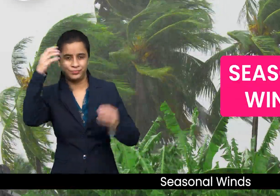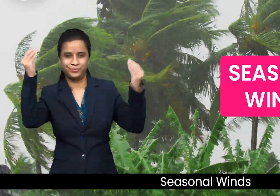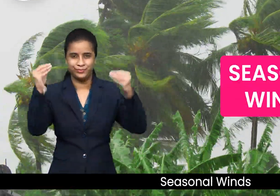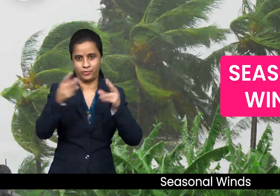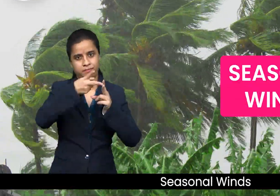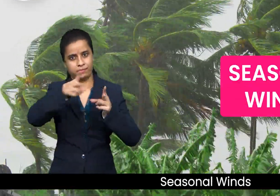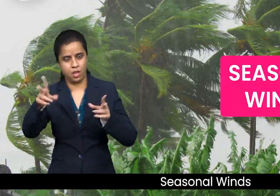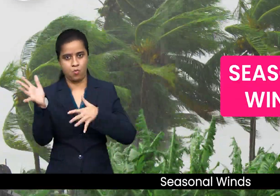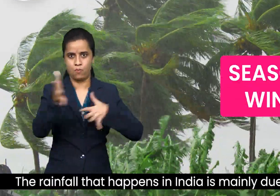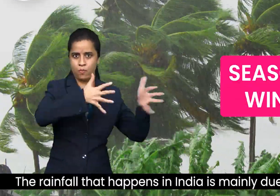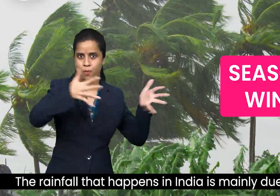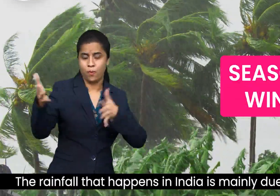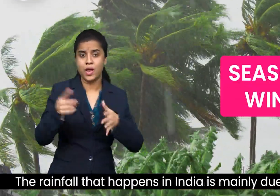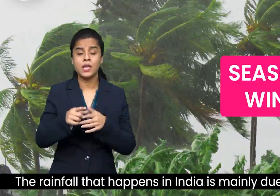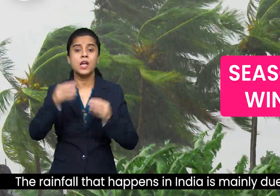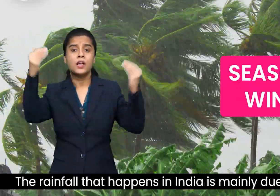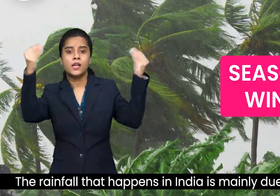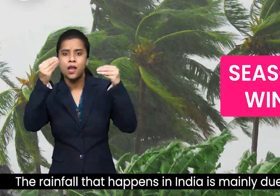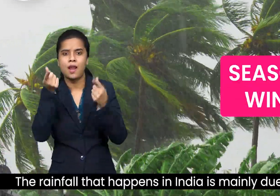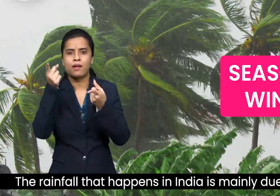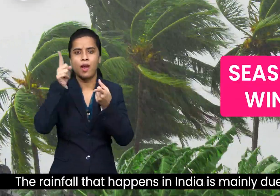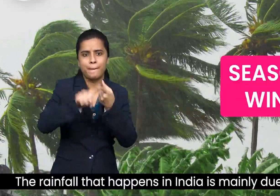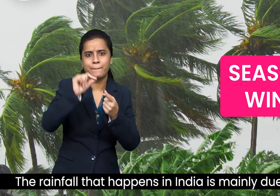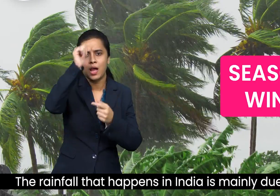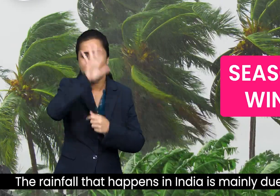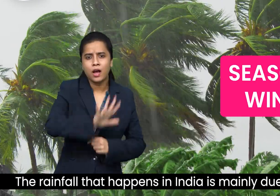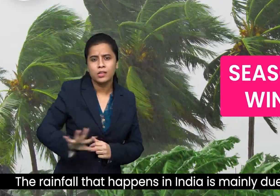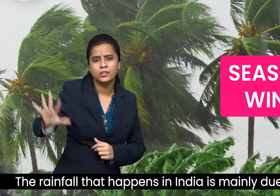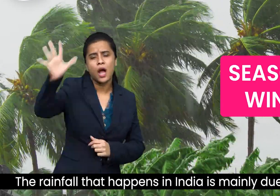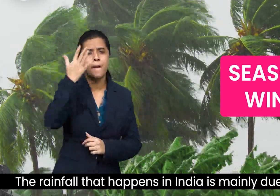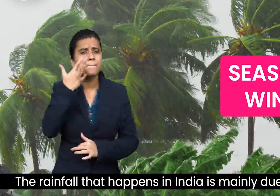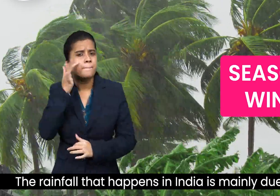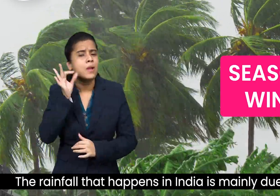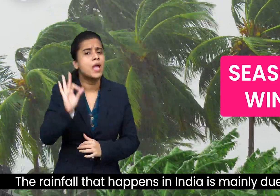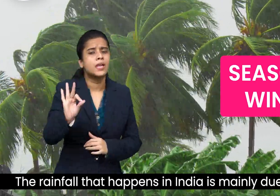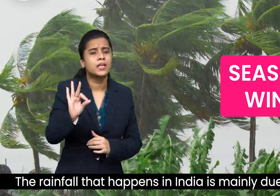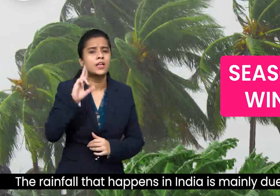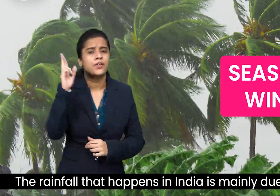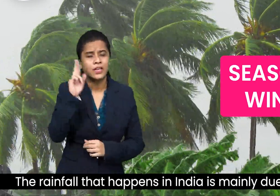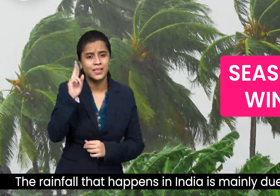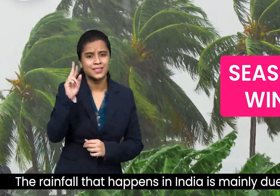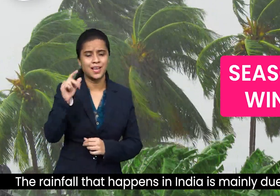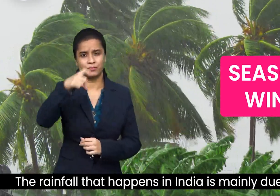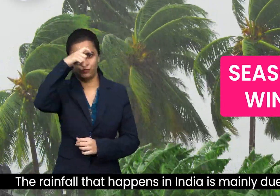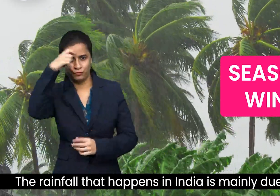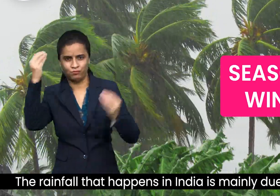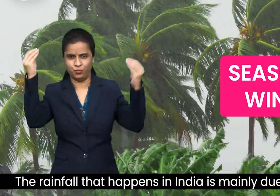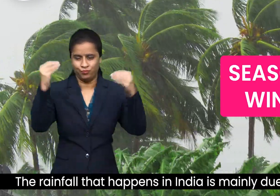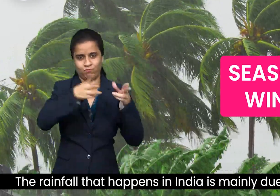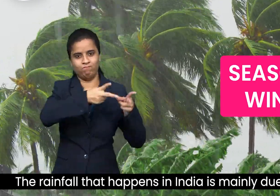Seasonal winds. The rainfall that happens in India is mainly due to seasonal winds.